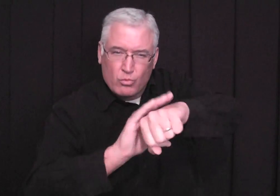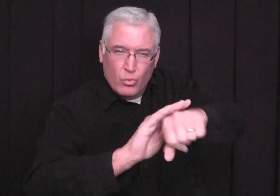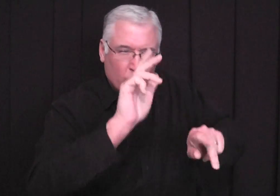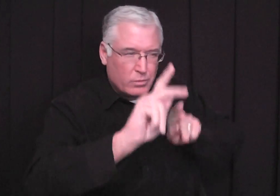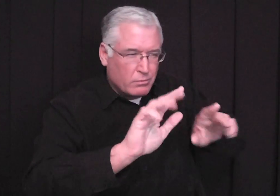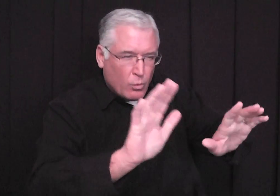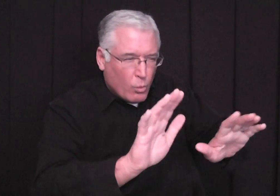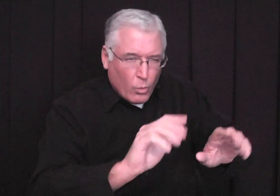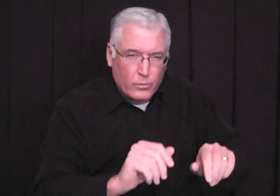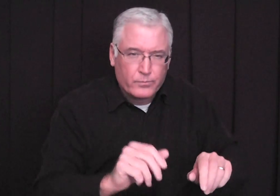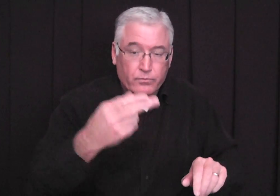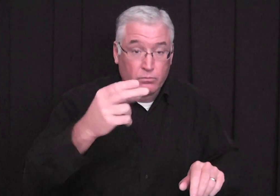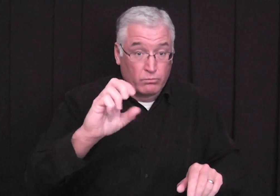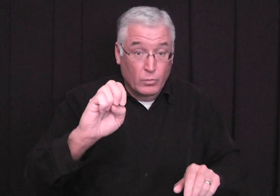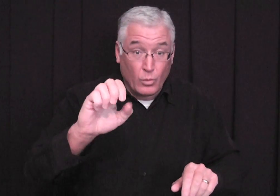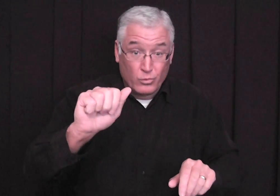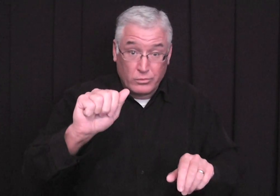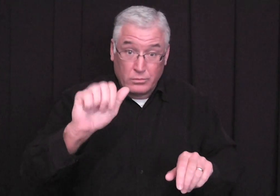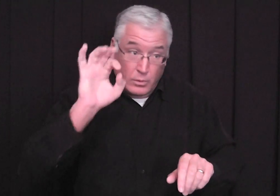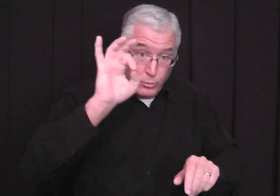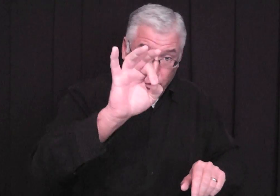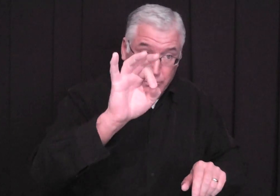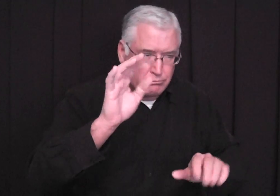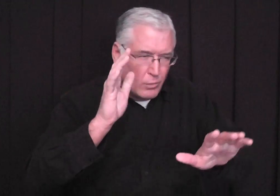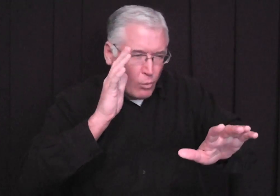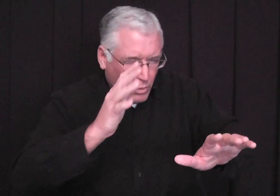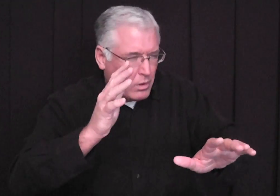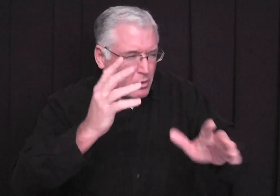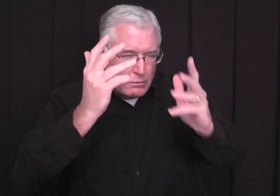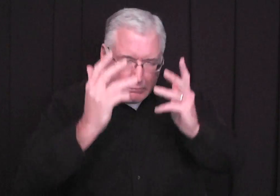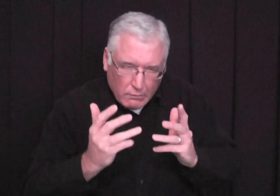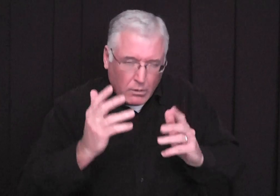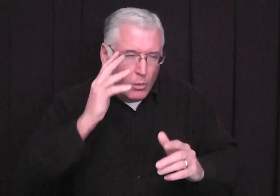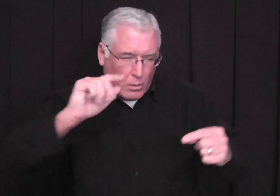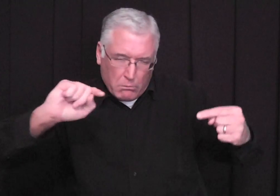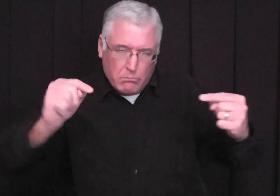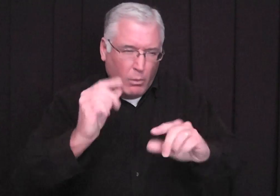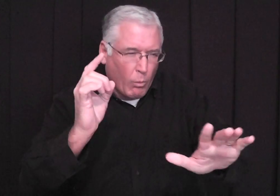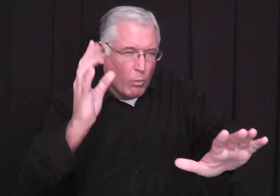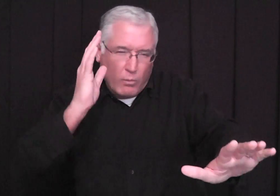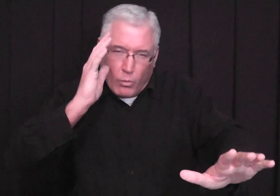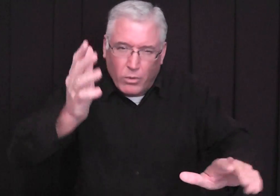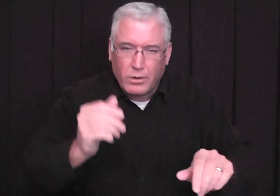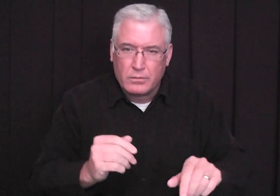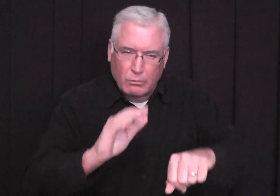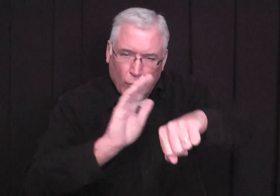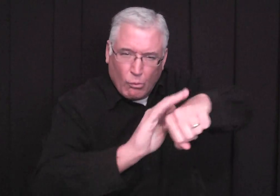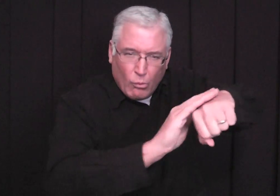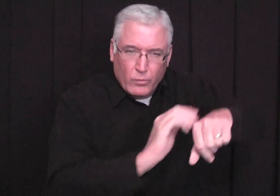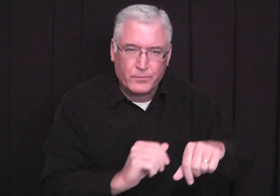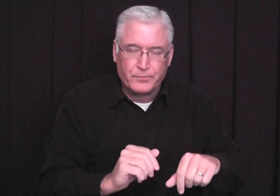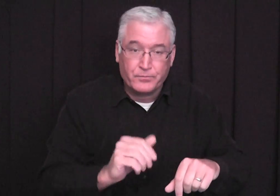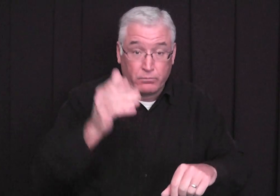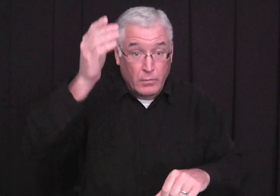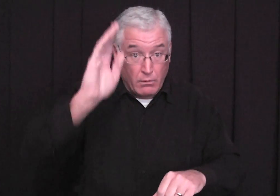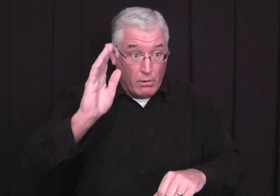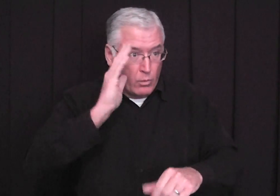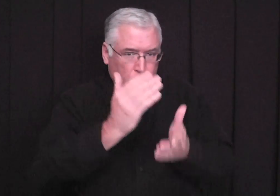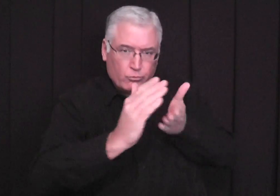sent Hosea to go and warn them, to preach to them. And he preached with sadness, and he